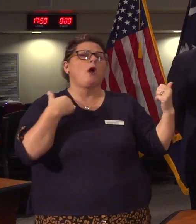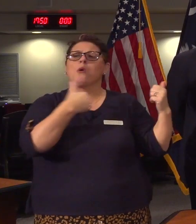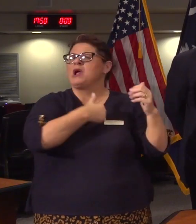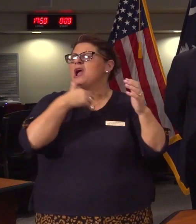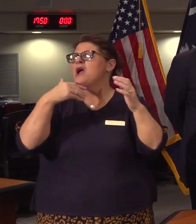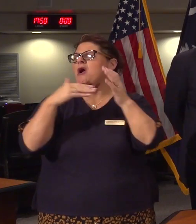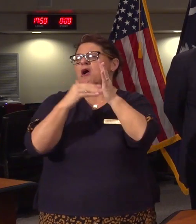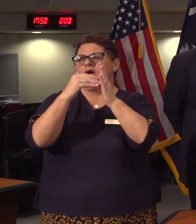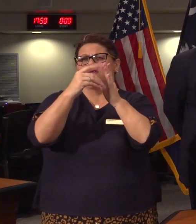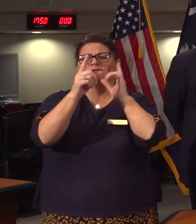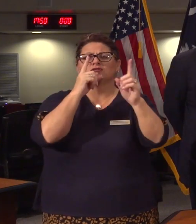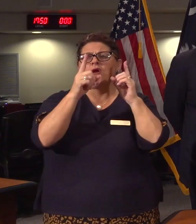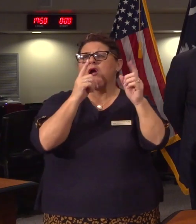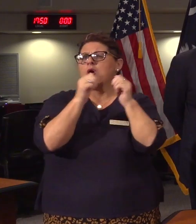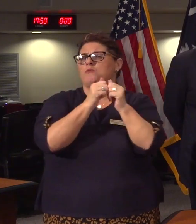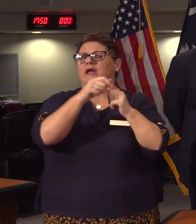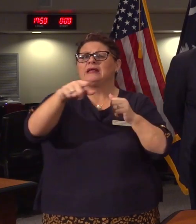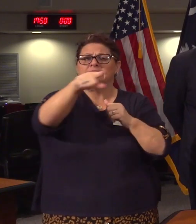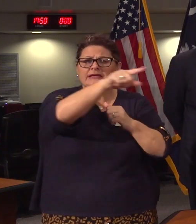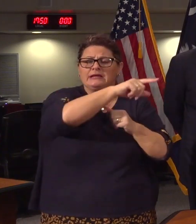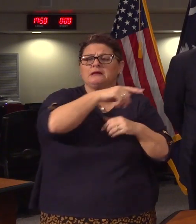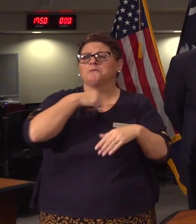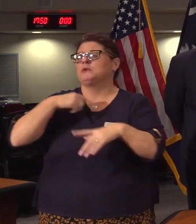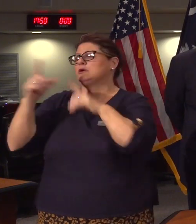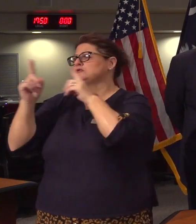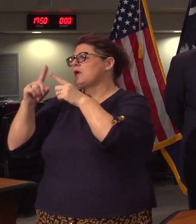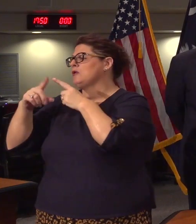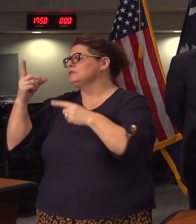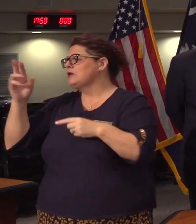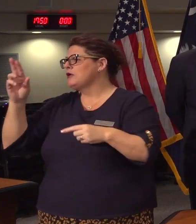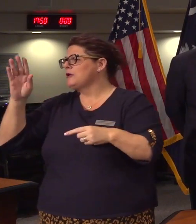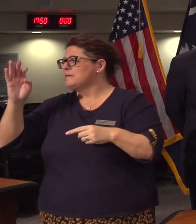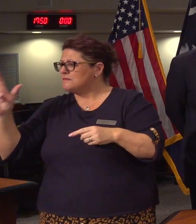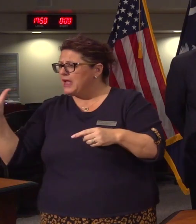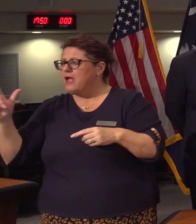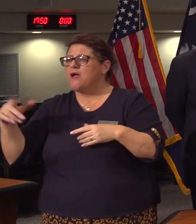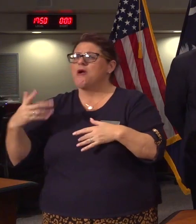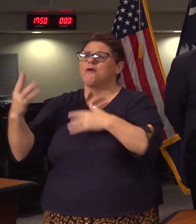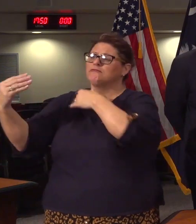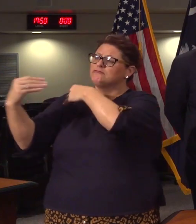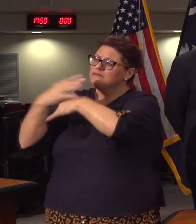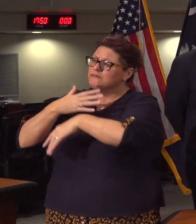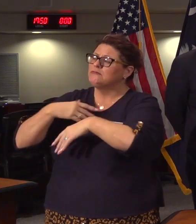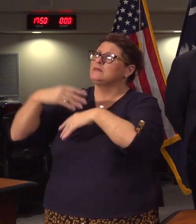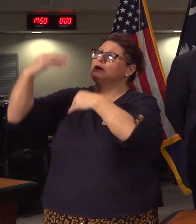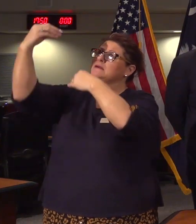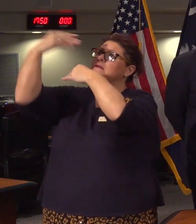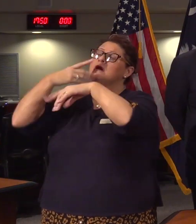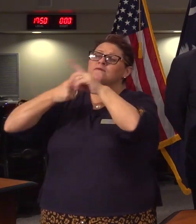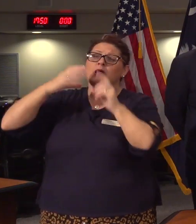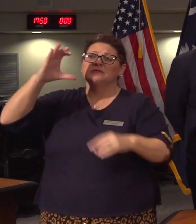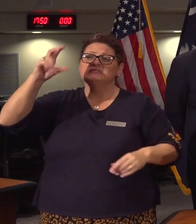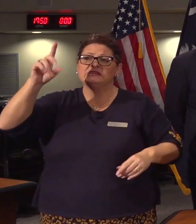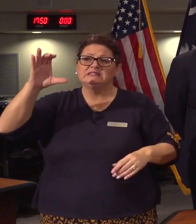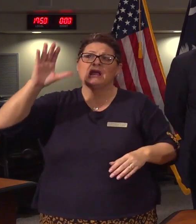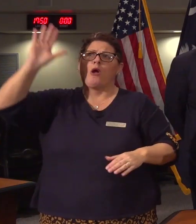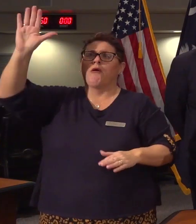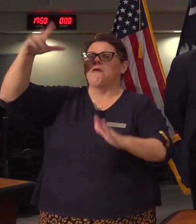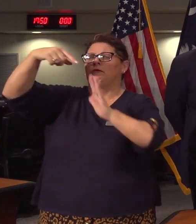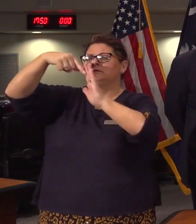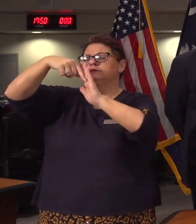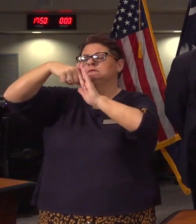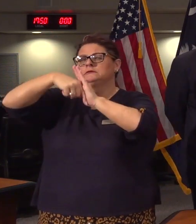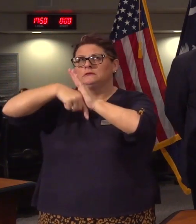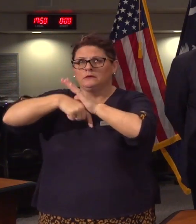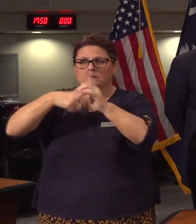often with Dr. Bell, and we use the advice that is given by the CDC, which is very detailed: the